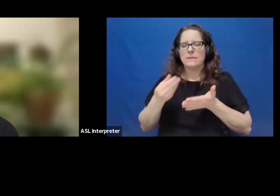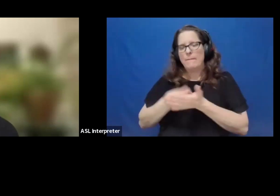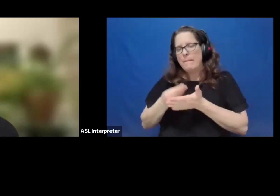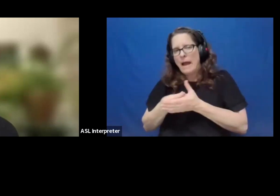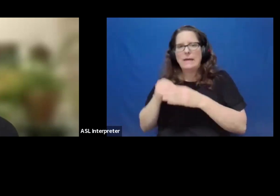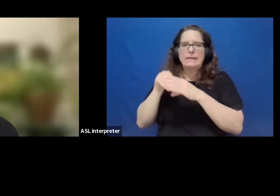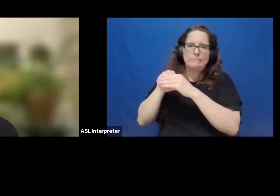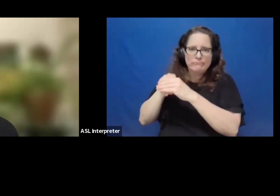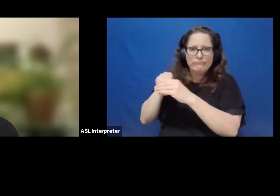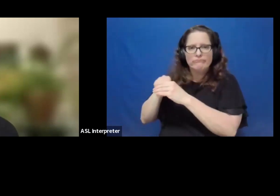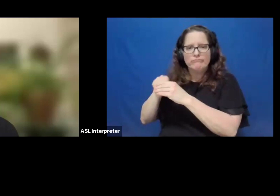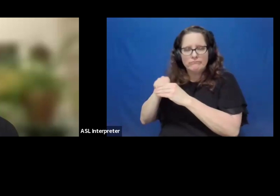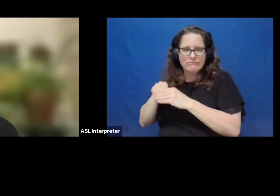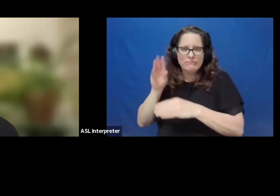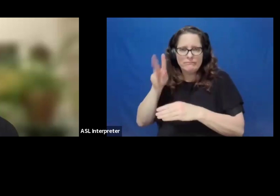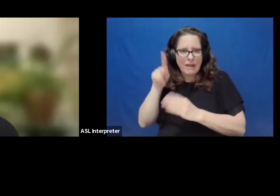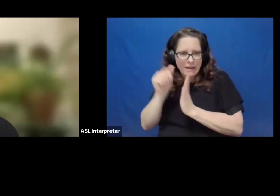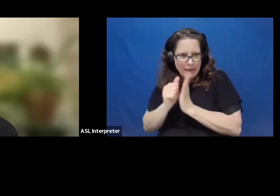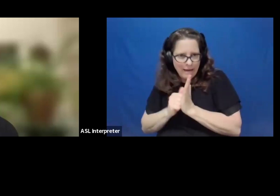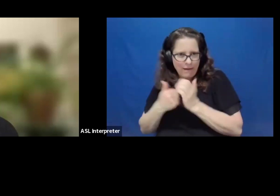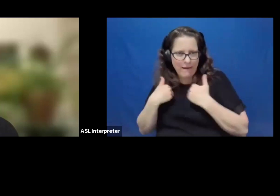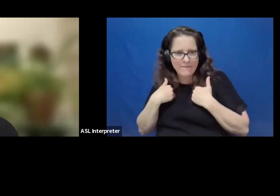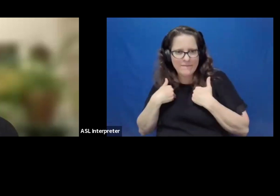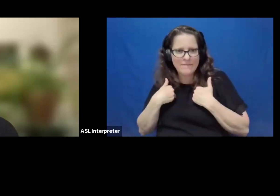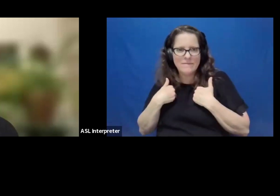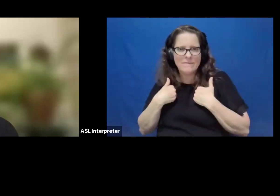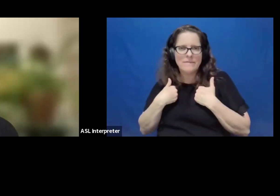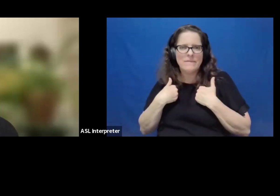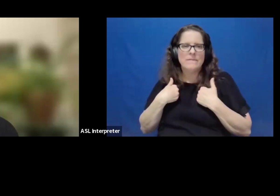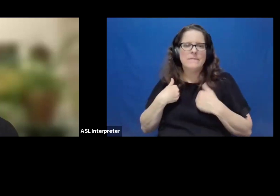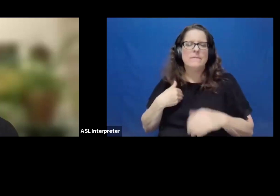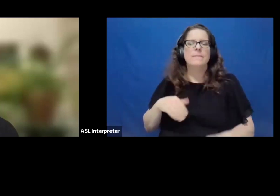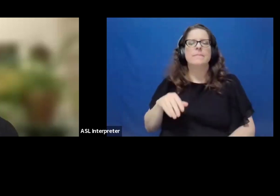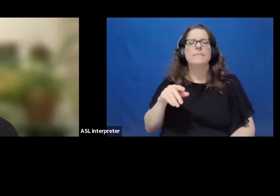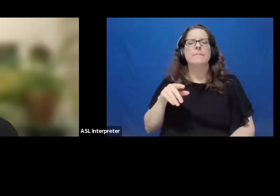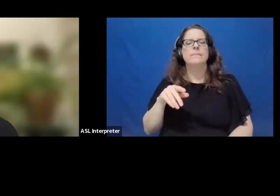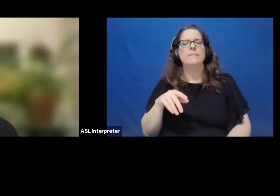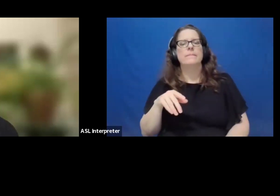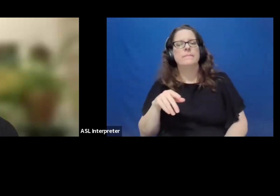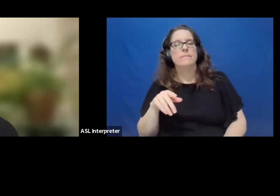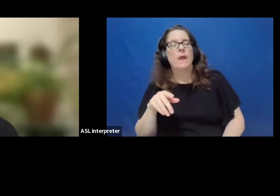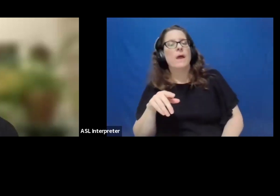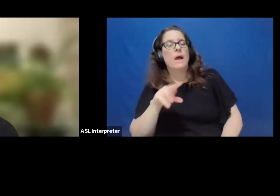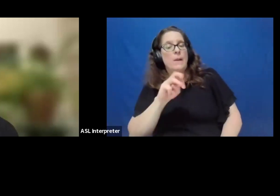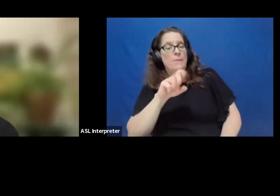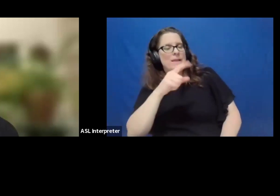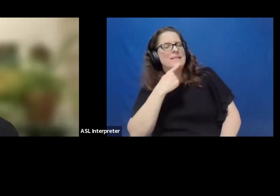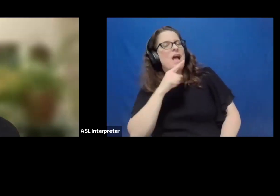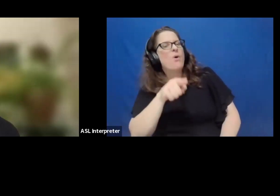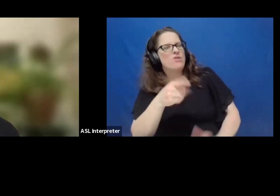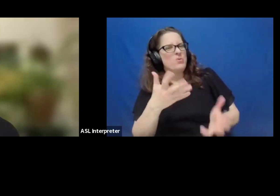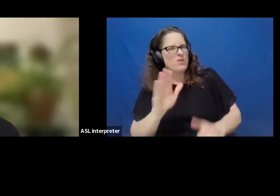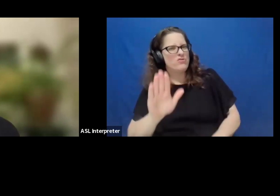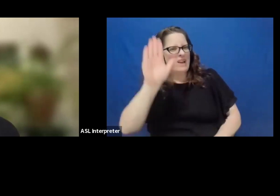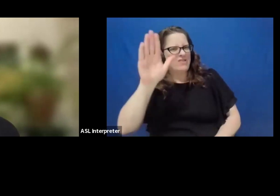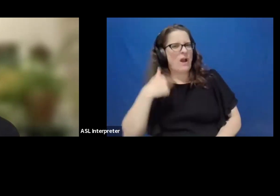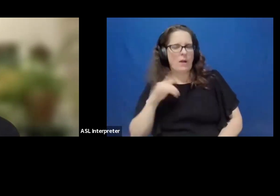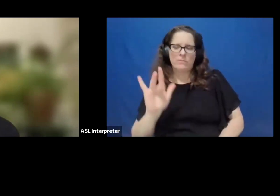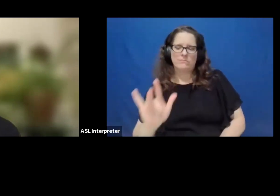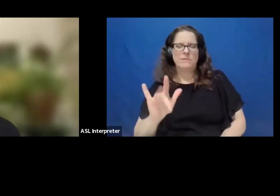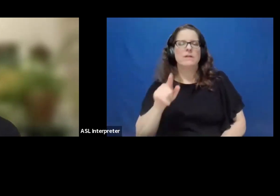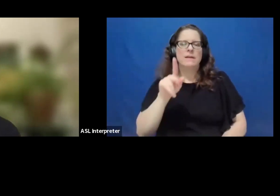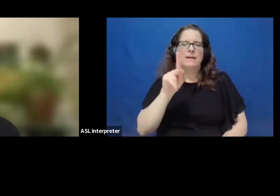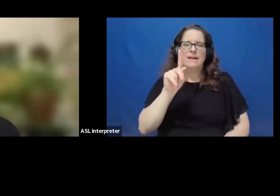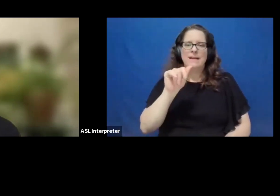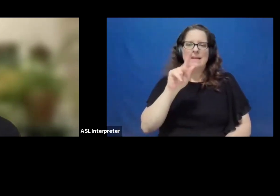his bank account? So I think Catherine asked to raise her hand, so I'm actually going to allow her to talk, so